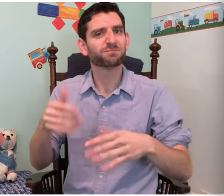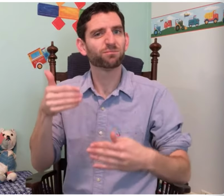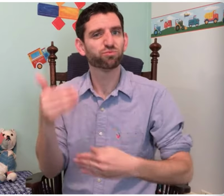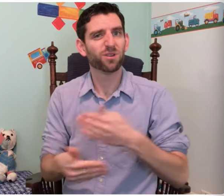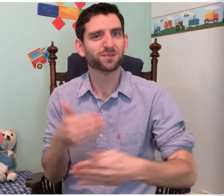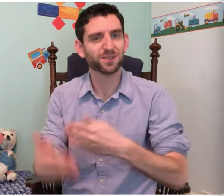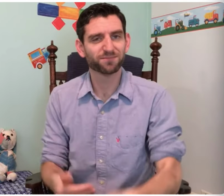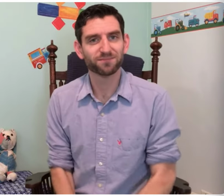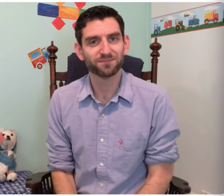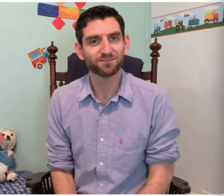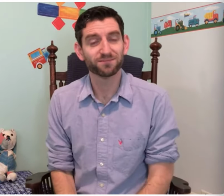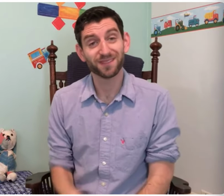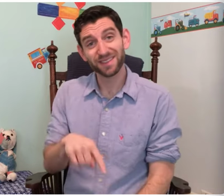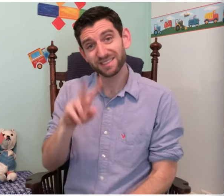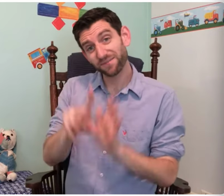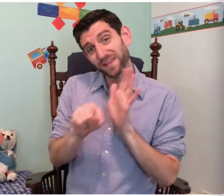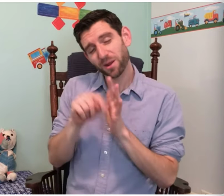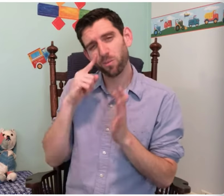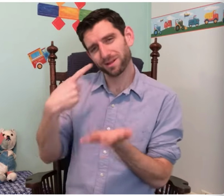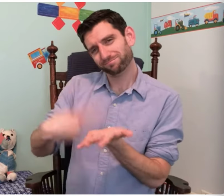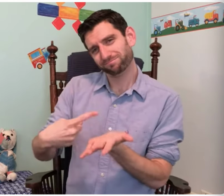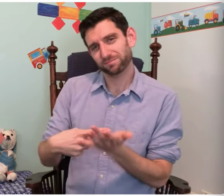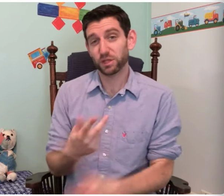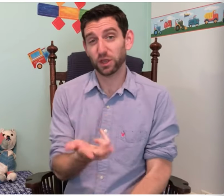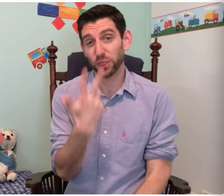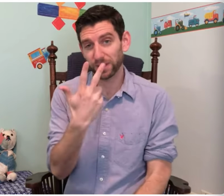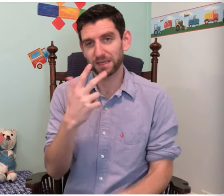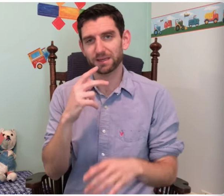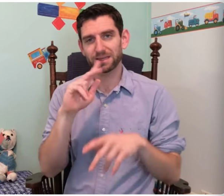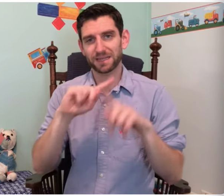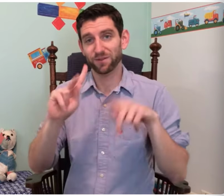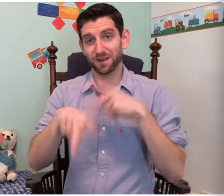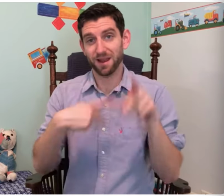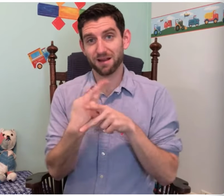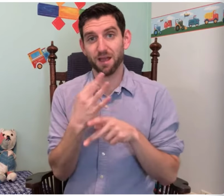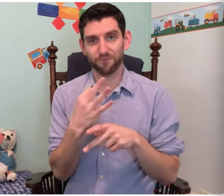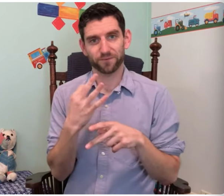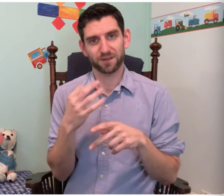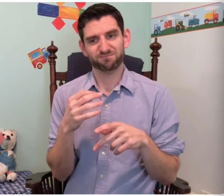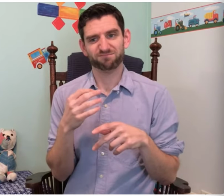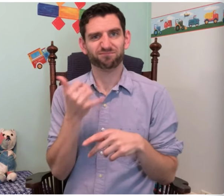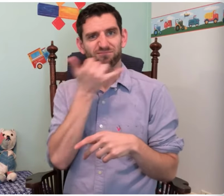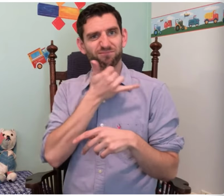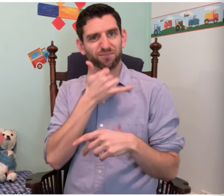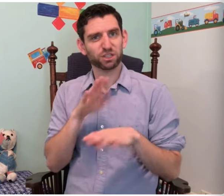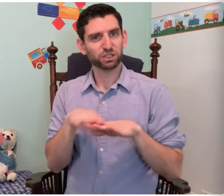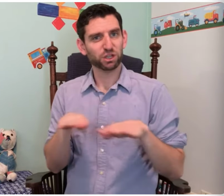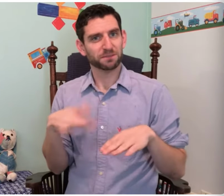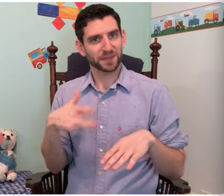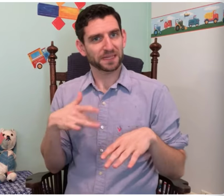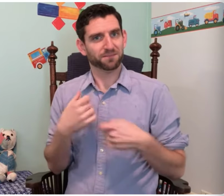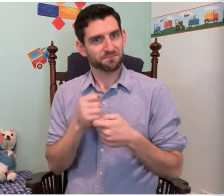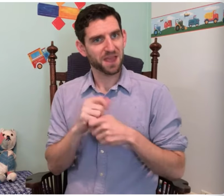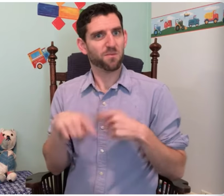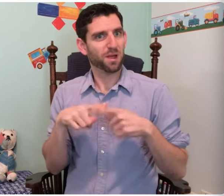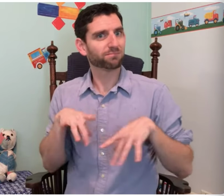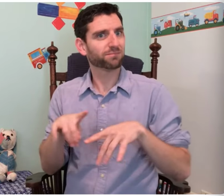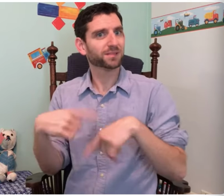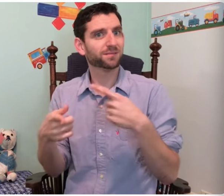they're using a new language or learning a new language. We are going to discuss 3 kinds